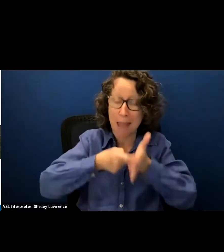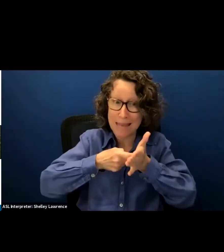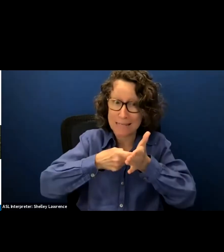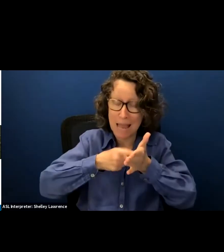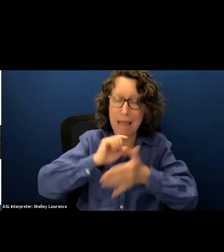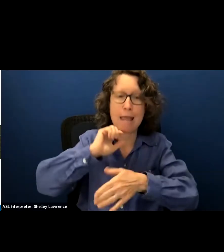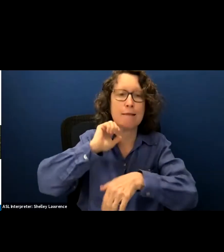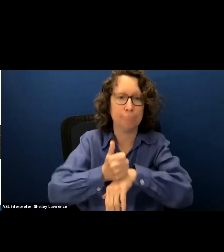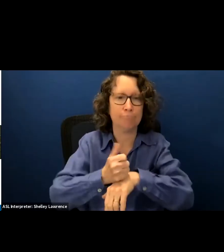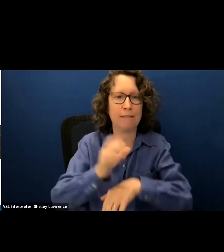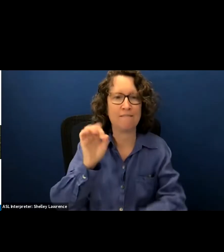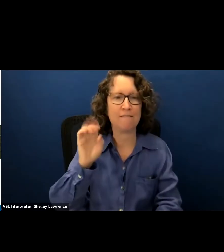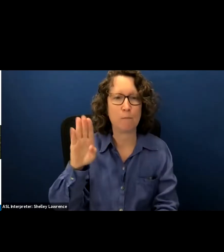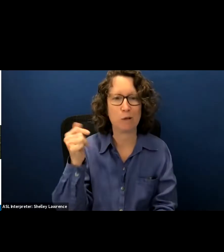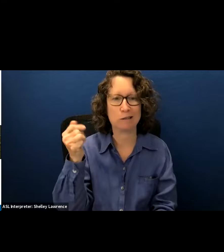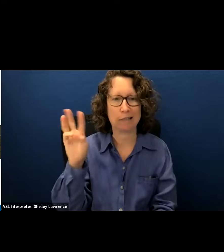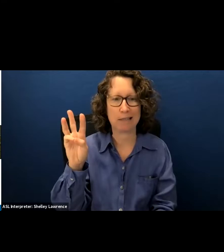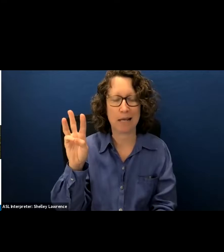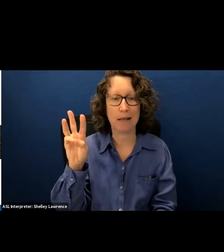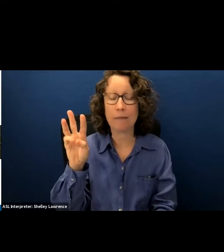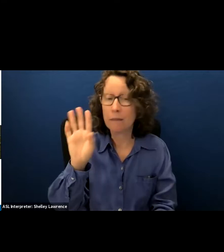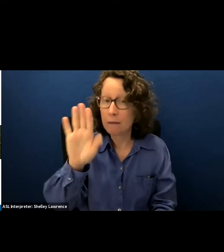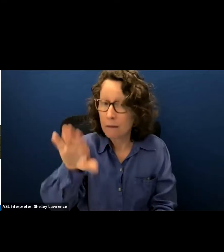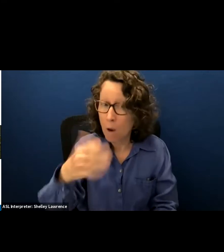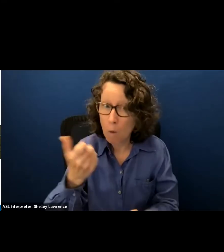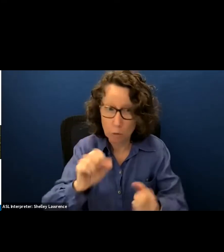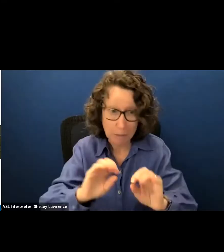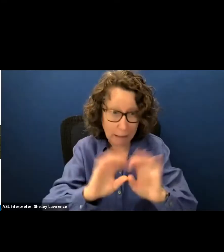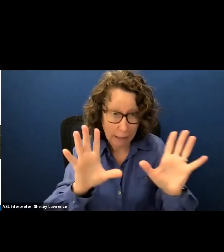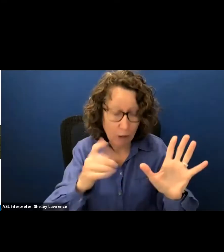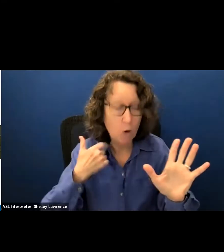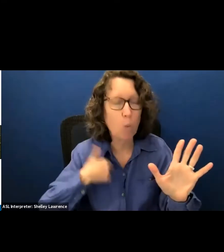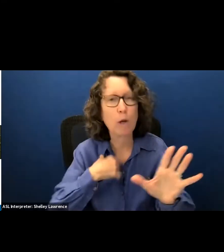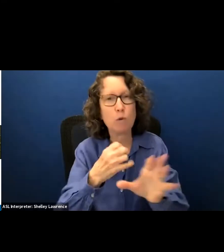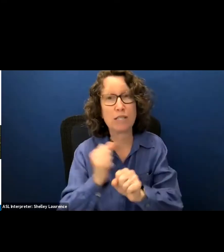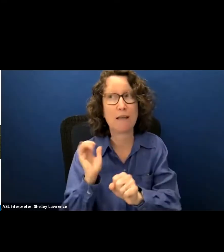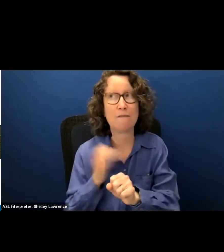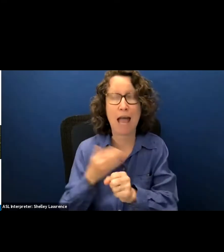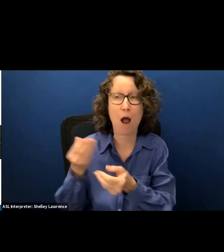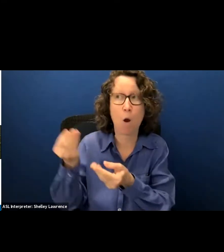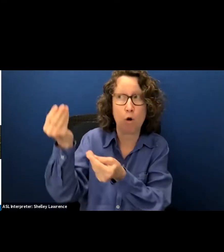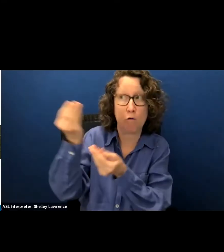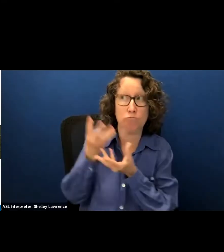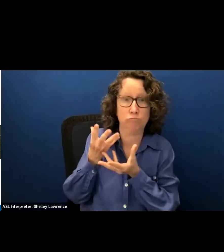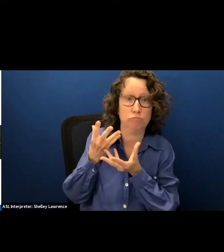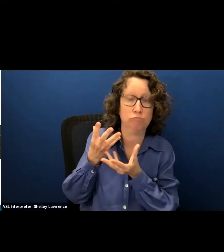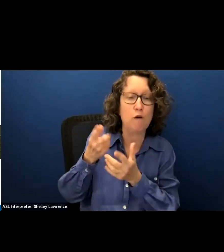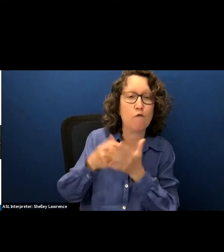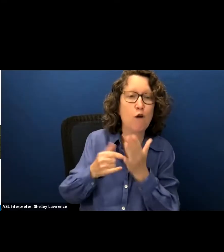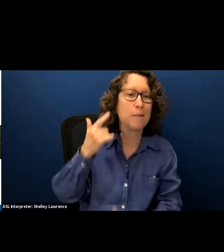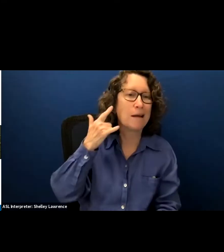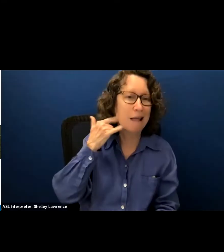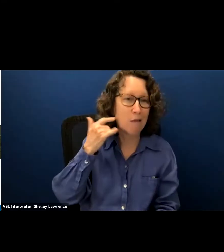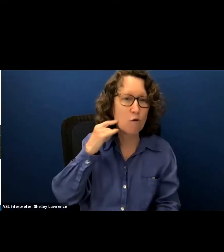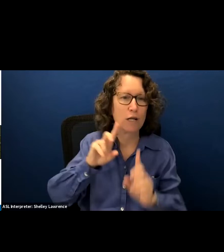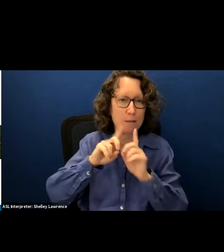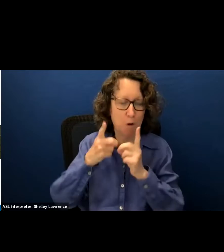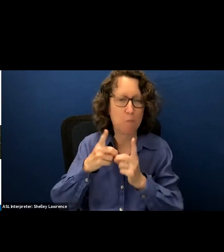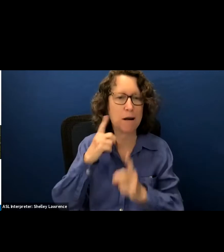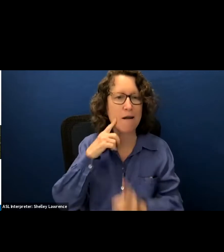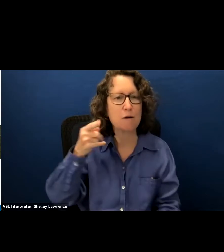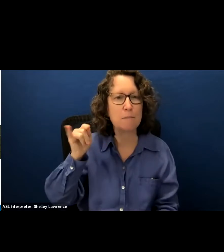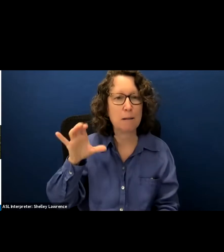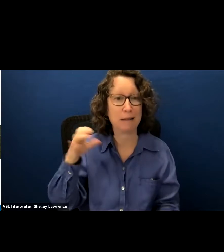February 16th. Just to be clear, we receive our guidance from California Department of Public